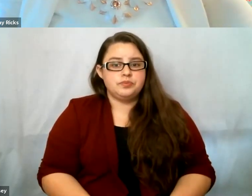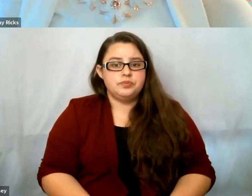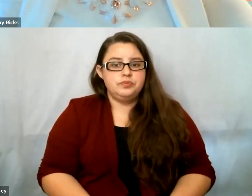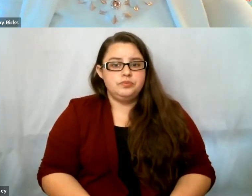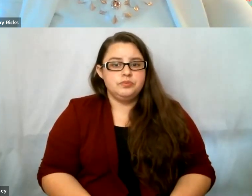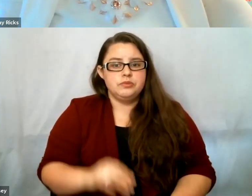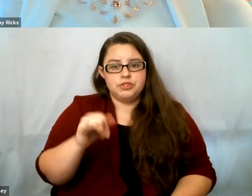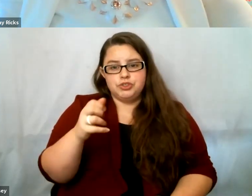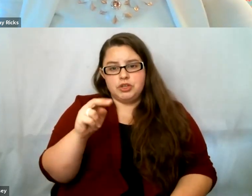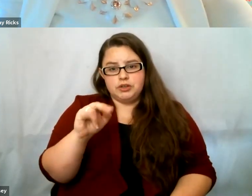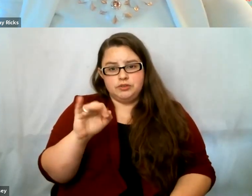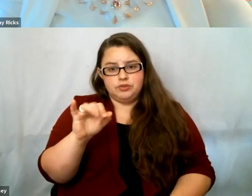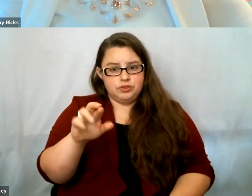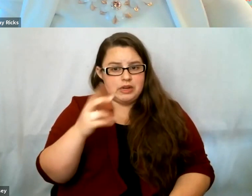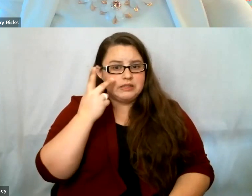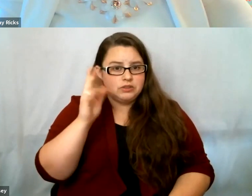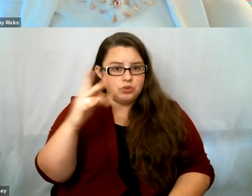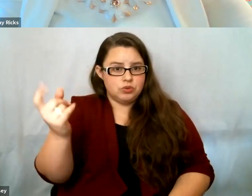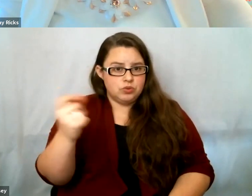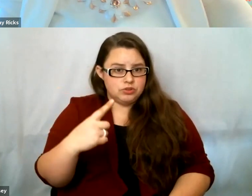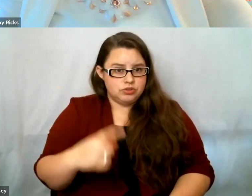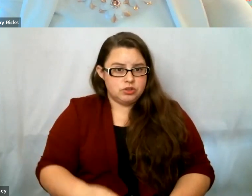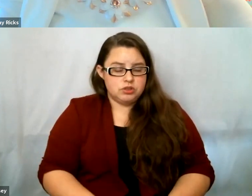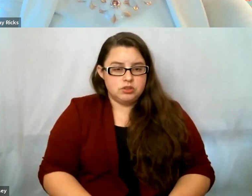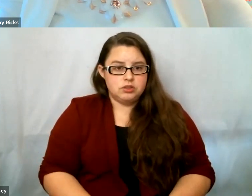Jennifer, I see your question.